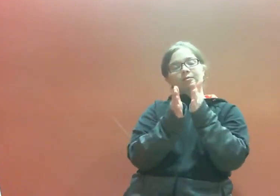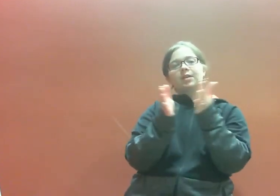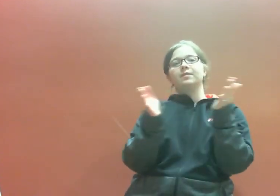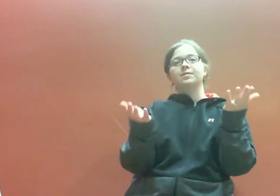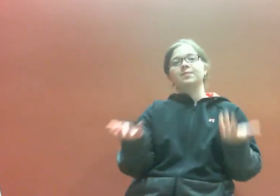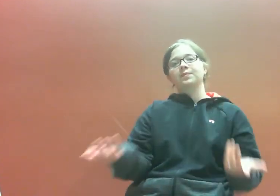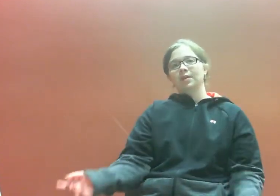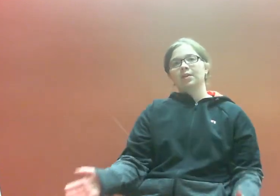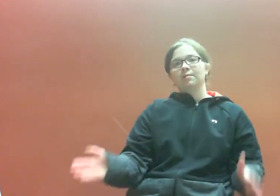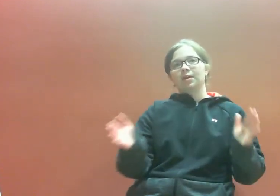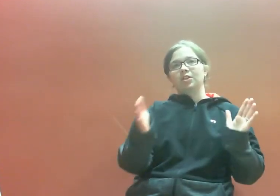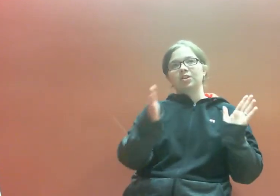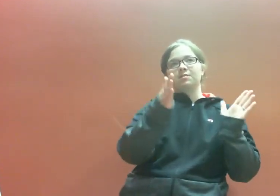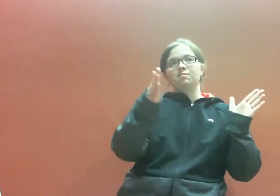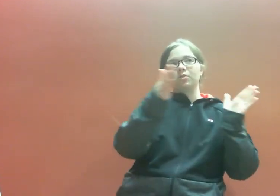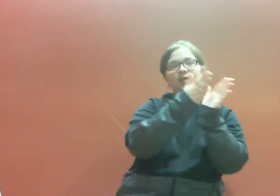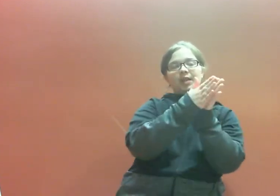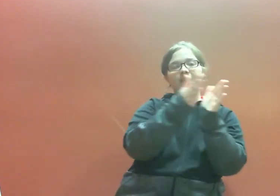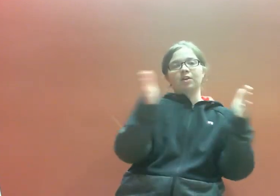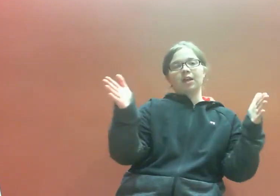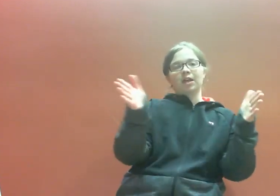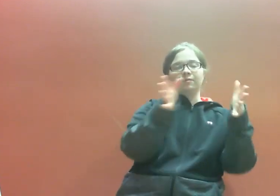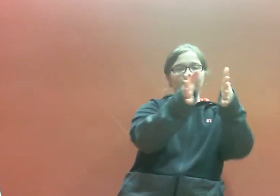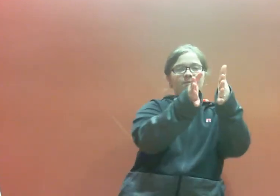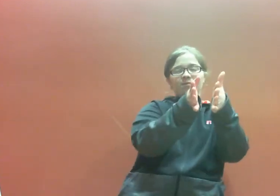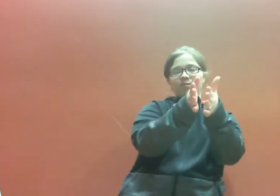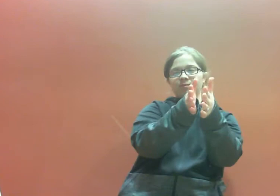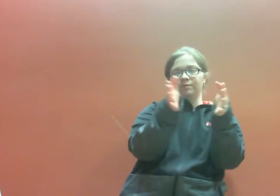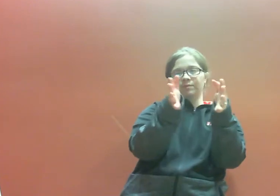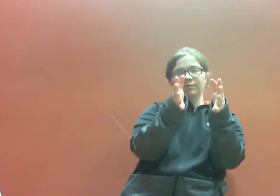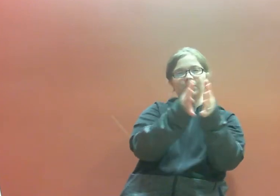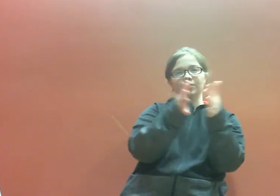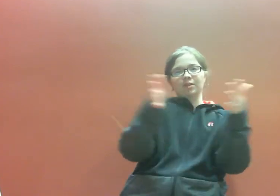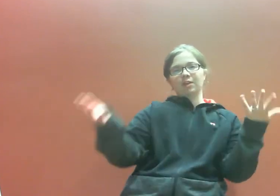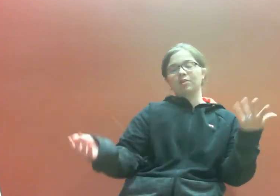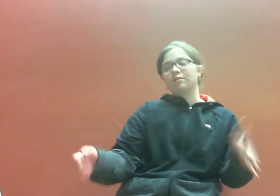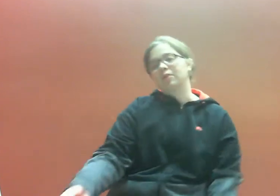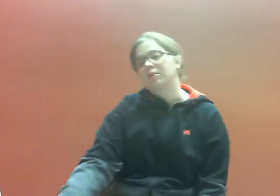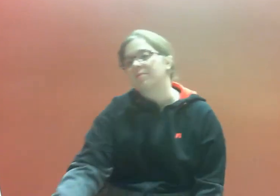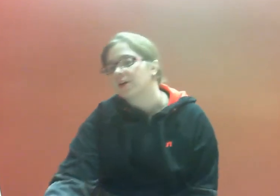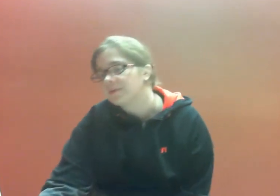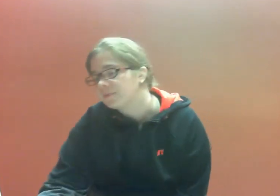waves, by just moving the air kind of closer together or farther apart.